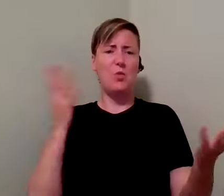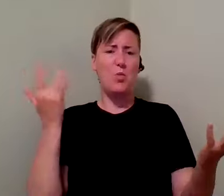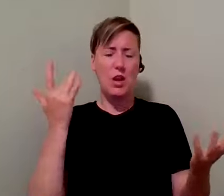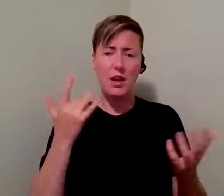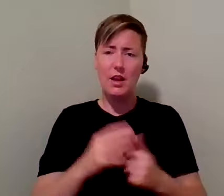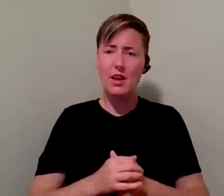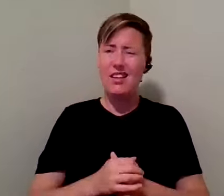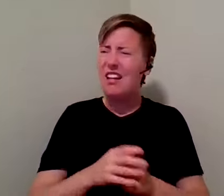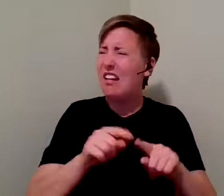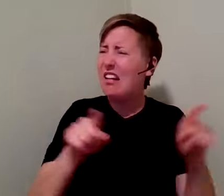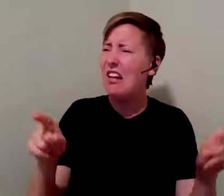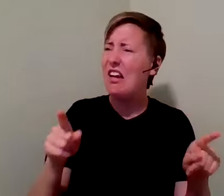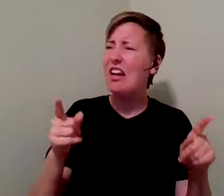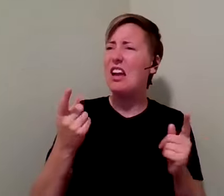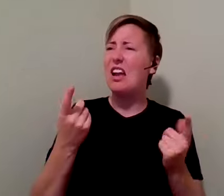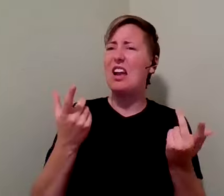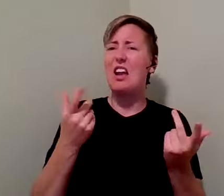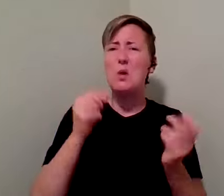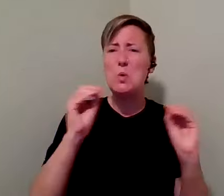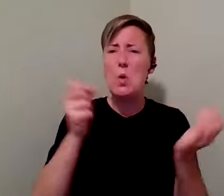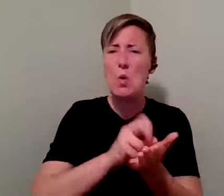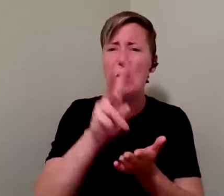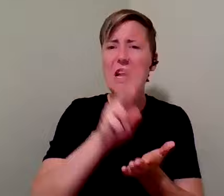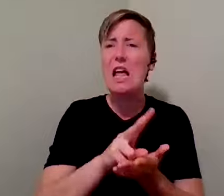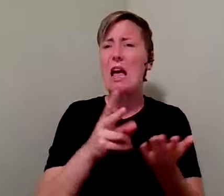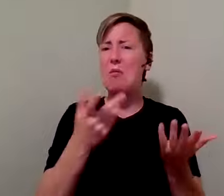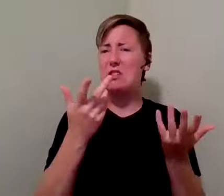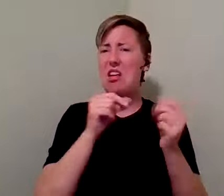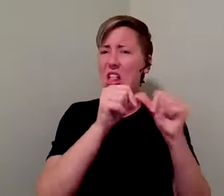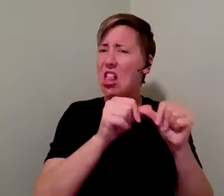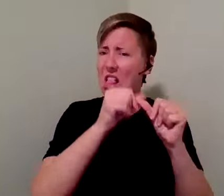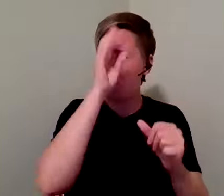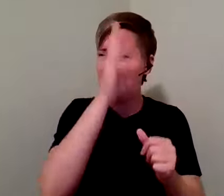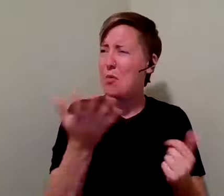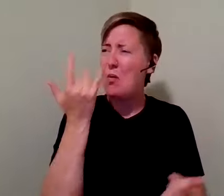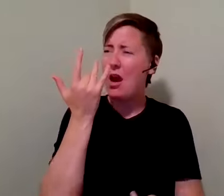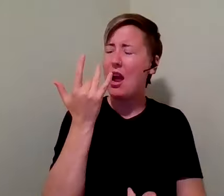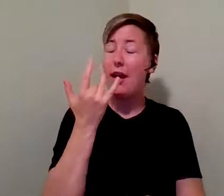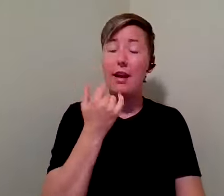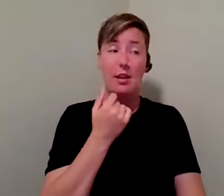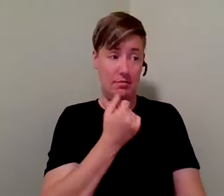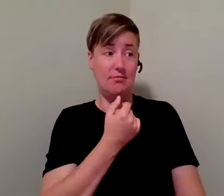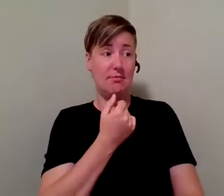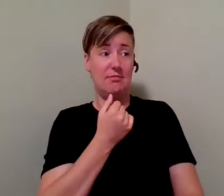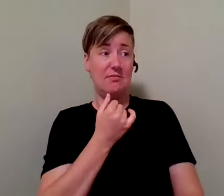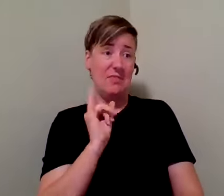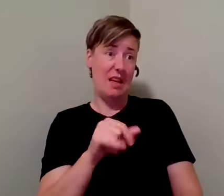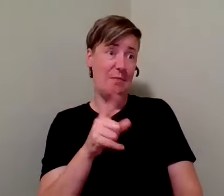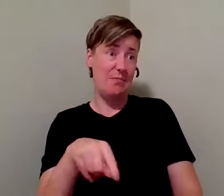is concerned, we are a power greater than you?" I couldn't argue. Group of drunks, good orderly